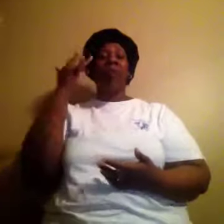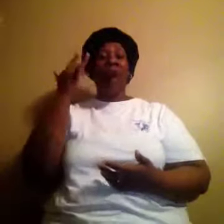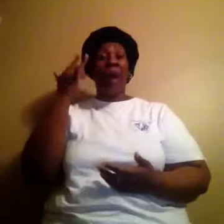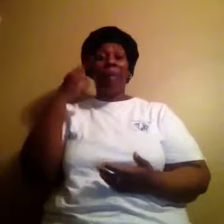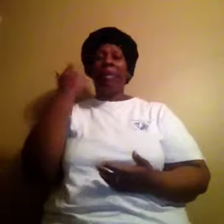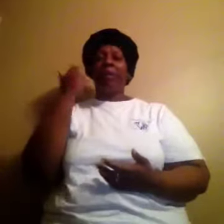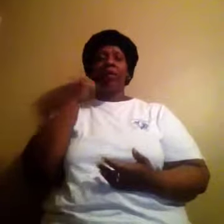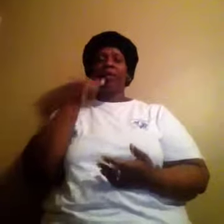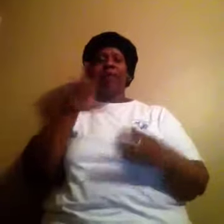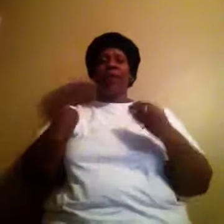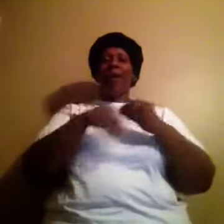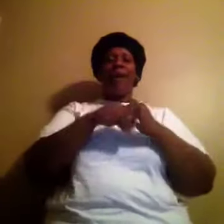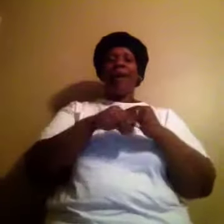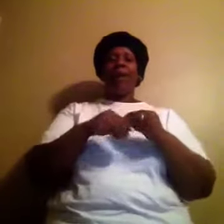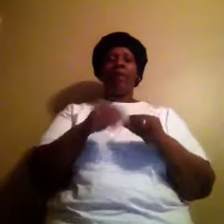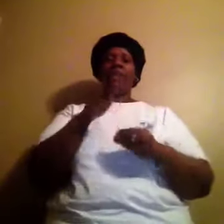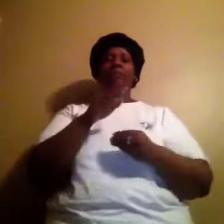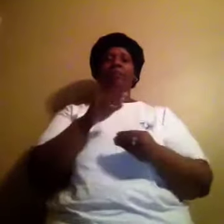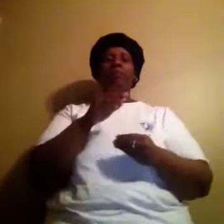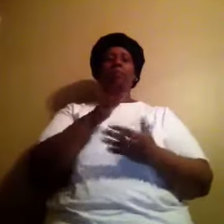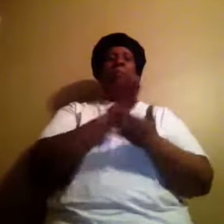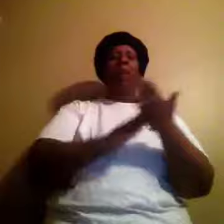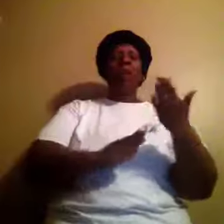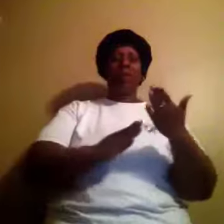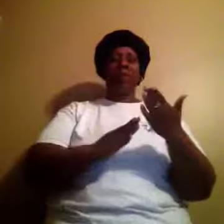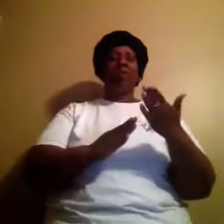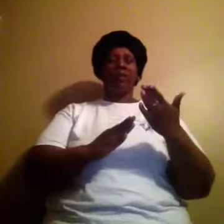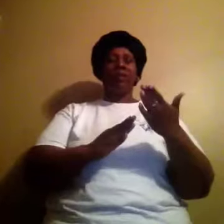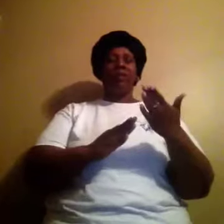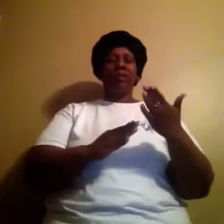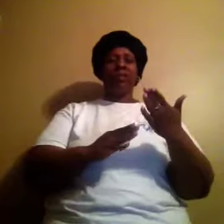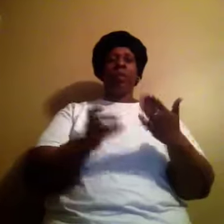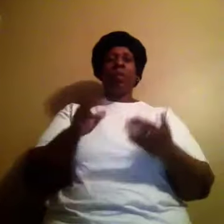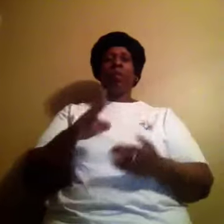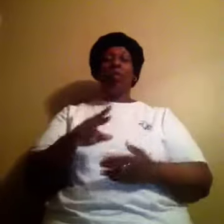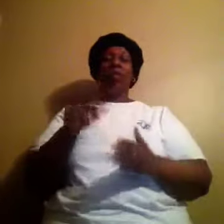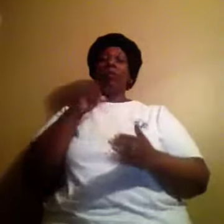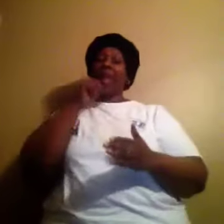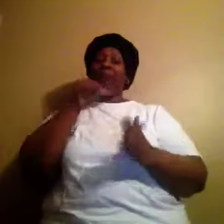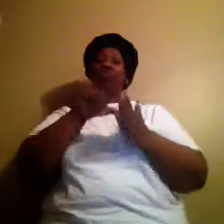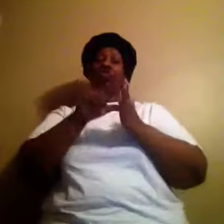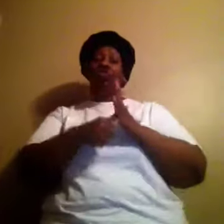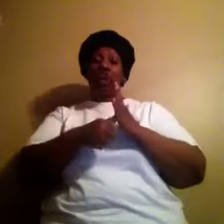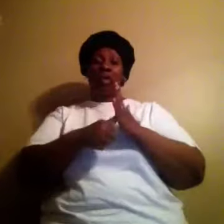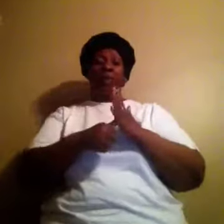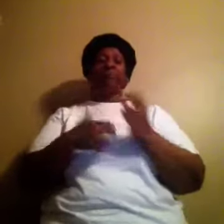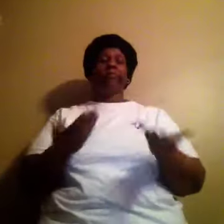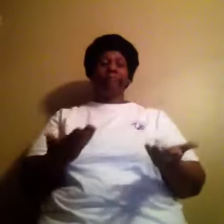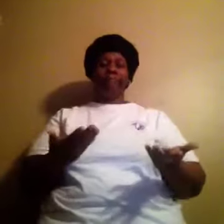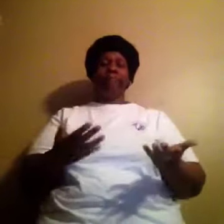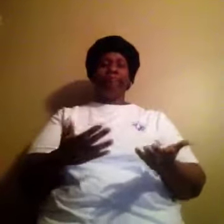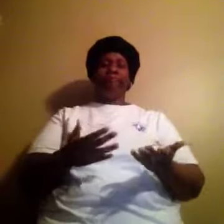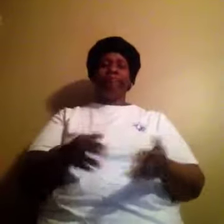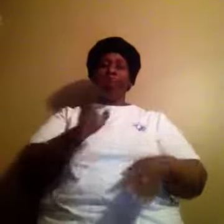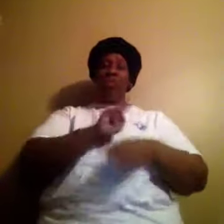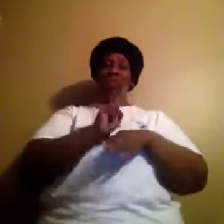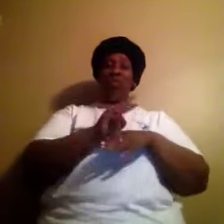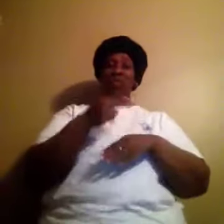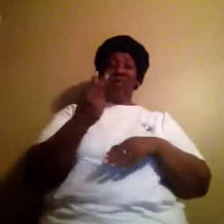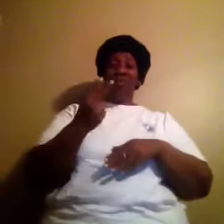attributing enough syllables to the word or doing incorrect stress. So just by using those 2 operative